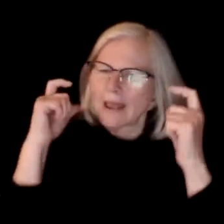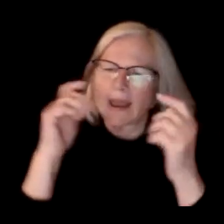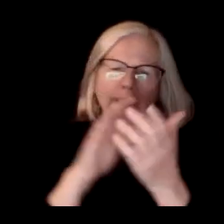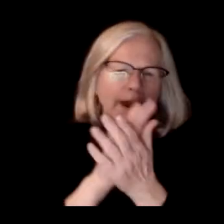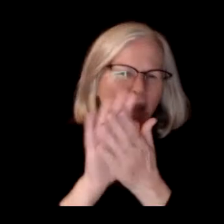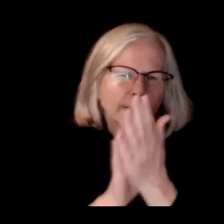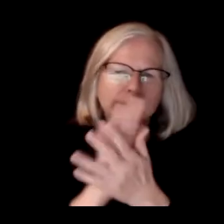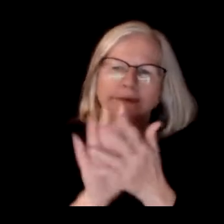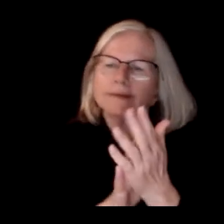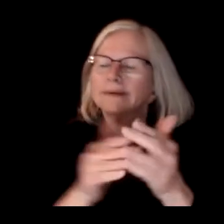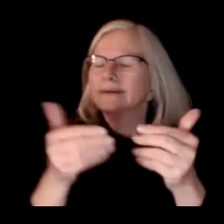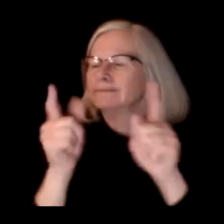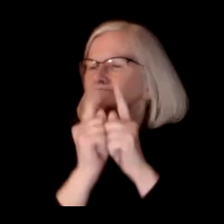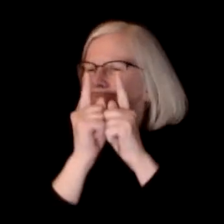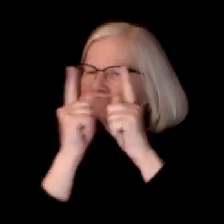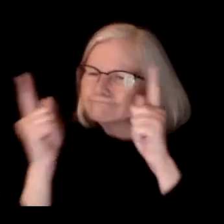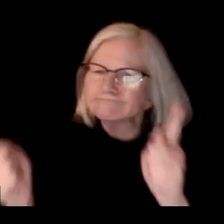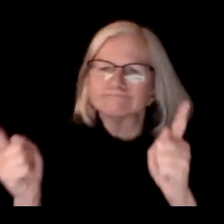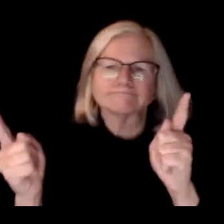to